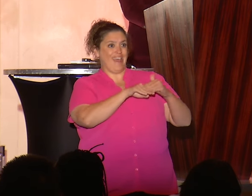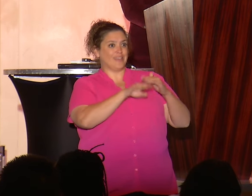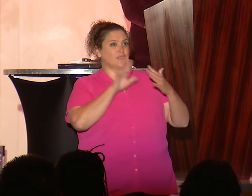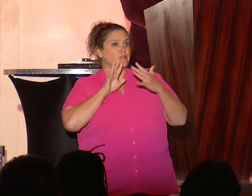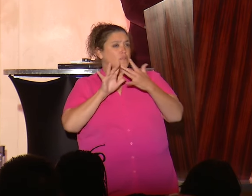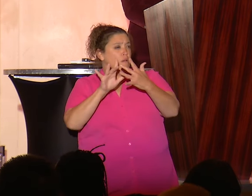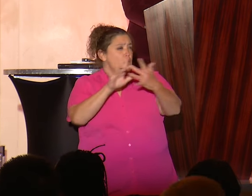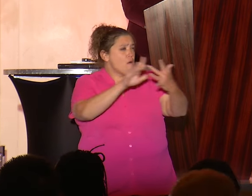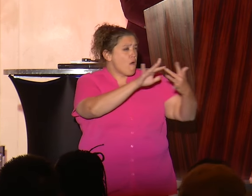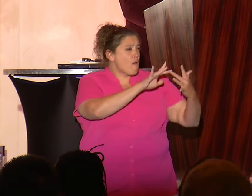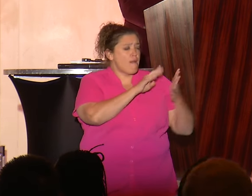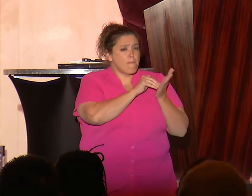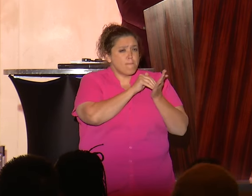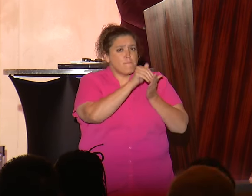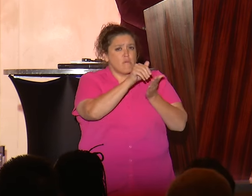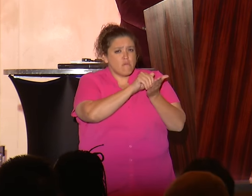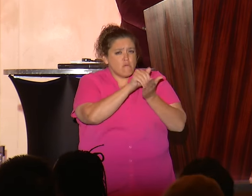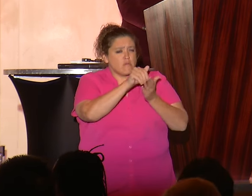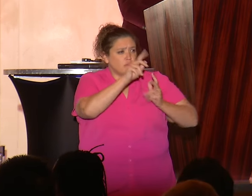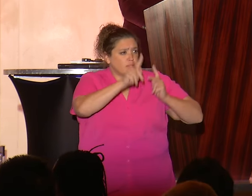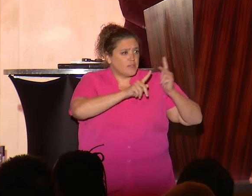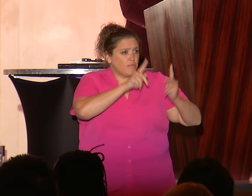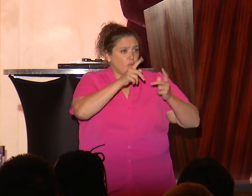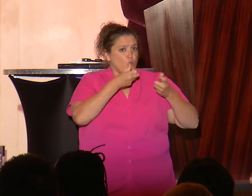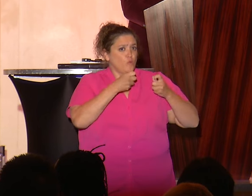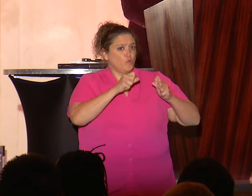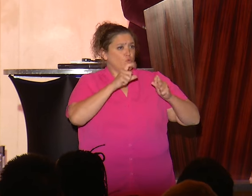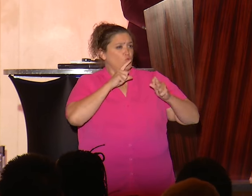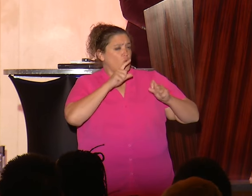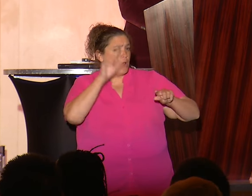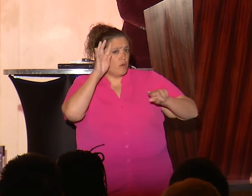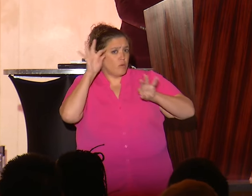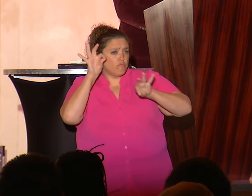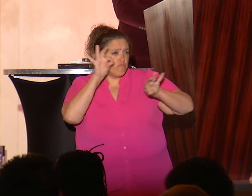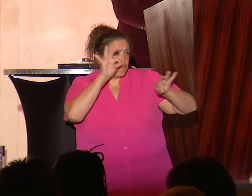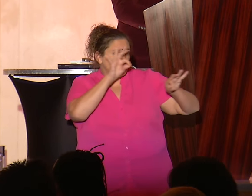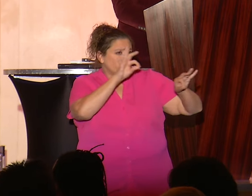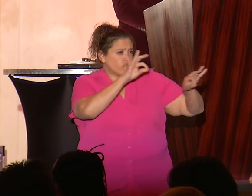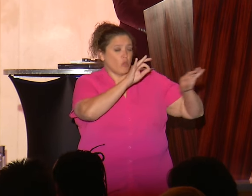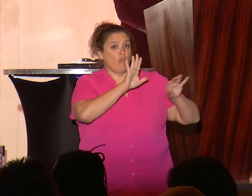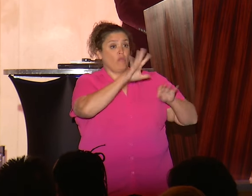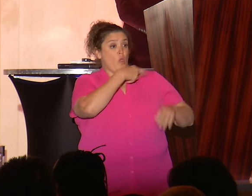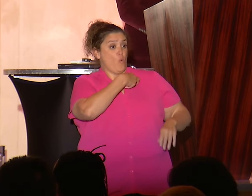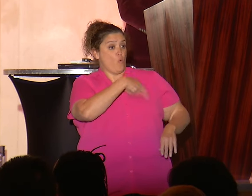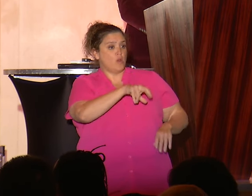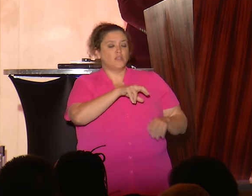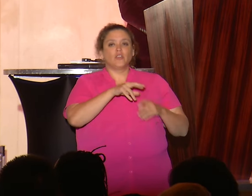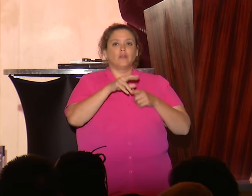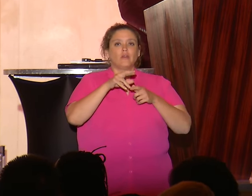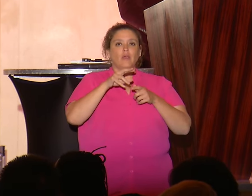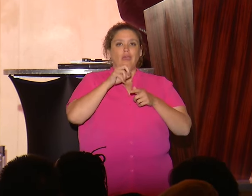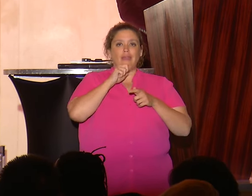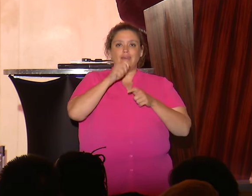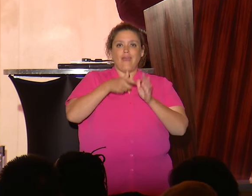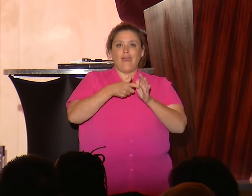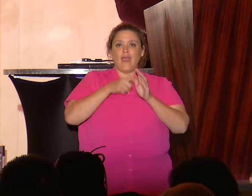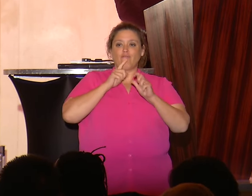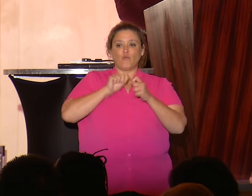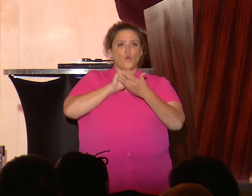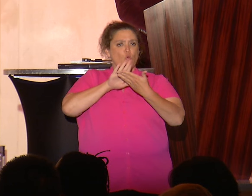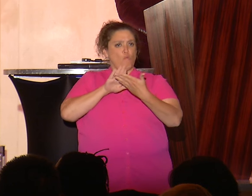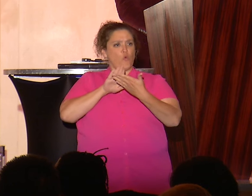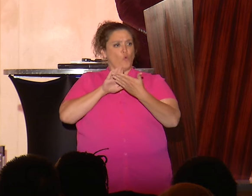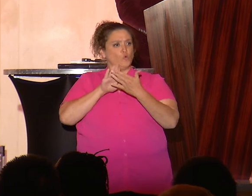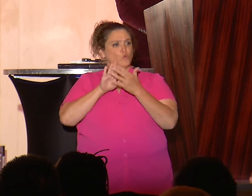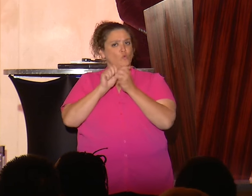contacting millions of people in order to promote their worldview and not have to be approached by atheists who have a message